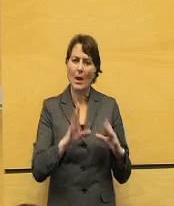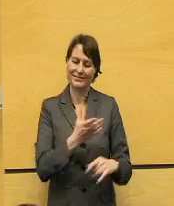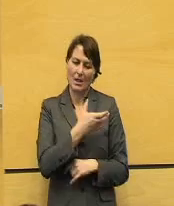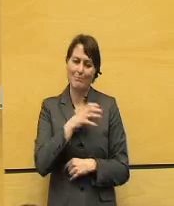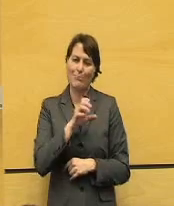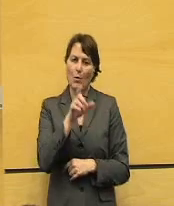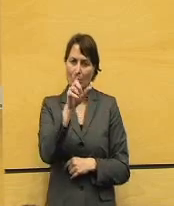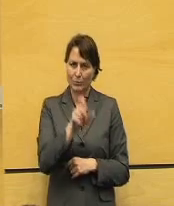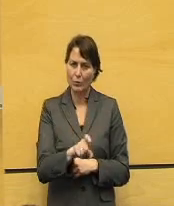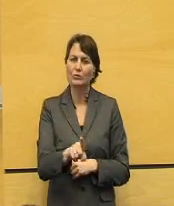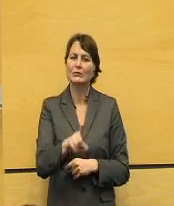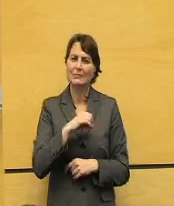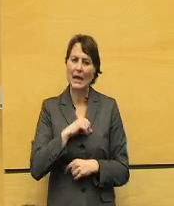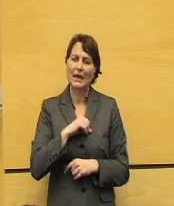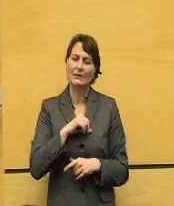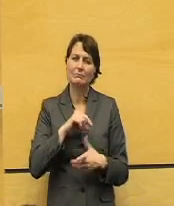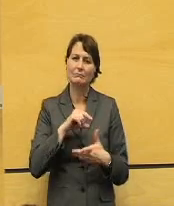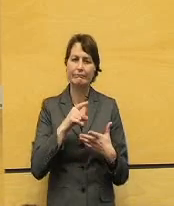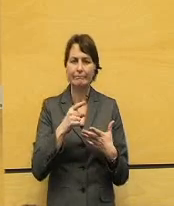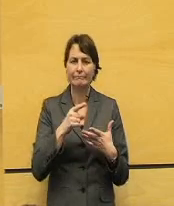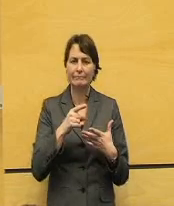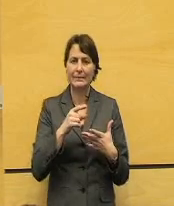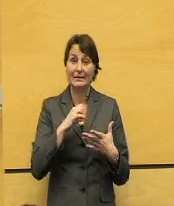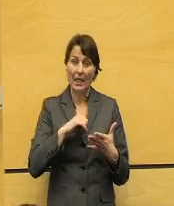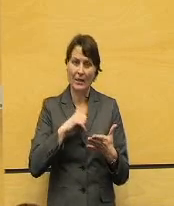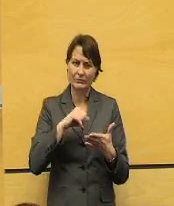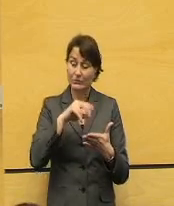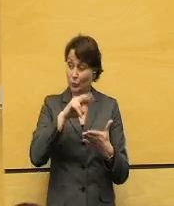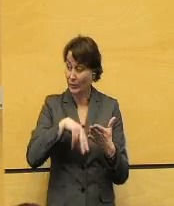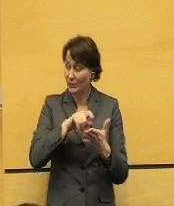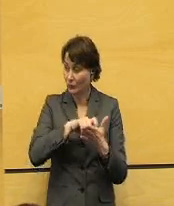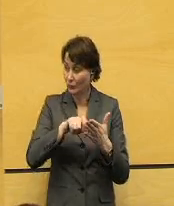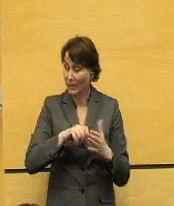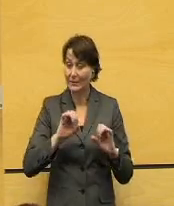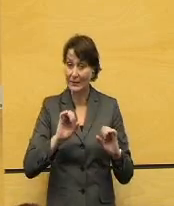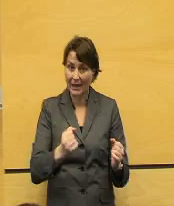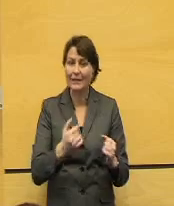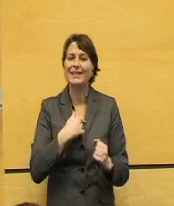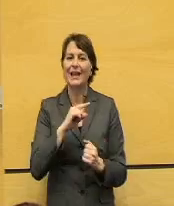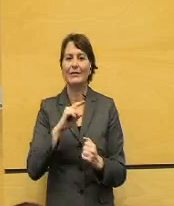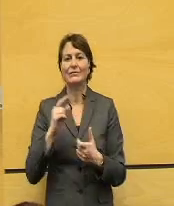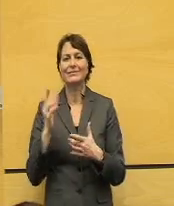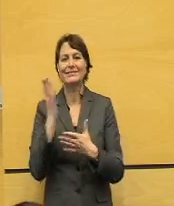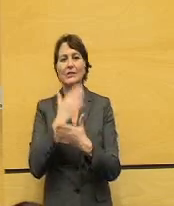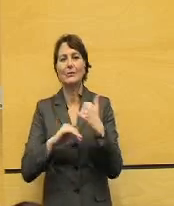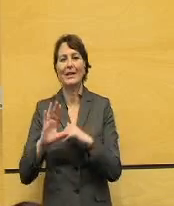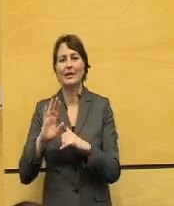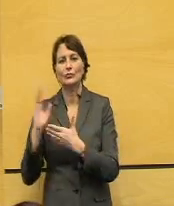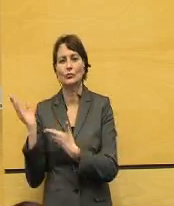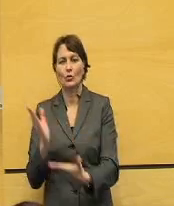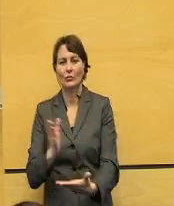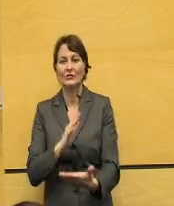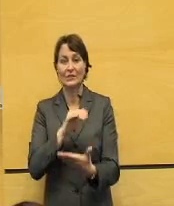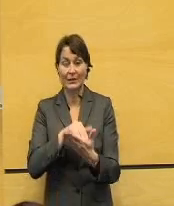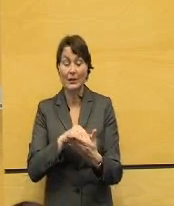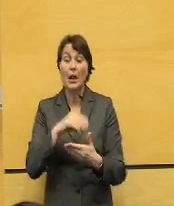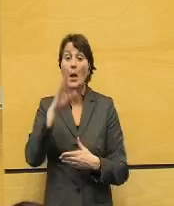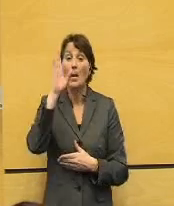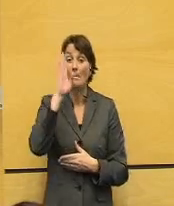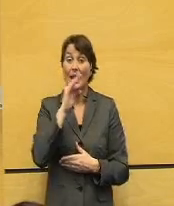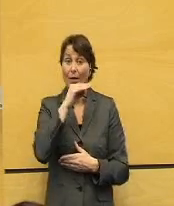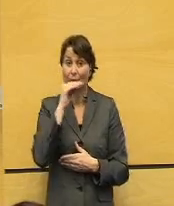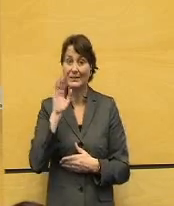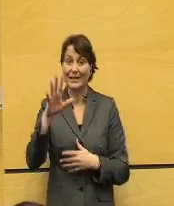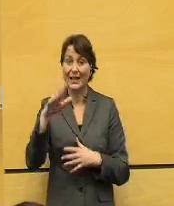empowering persons with disability, for instance, Disability Service Center, Parent Network, and Person